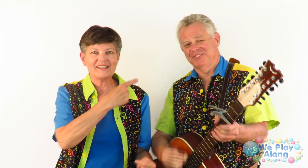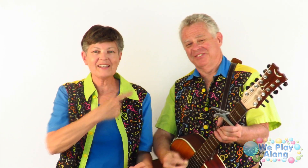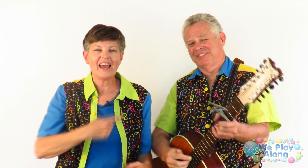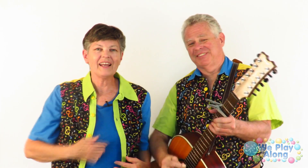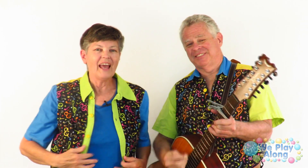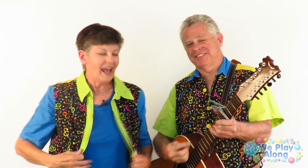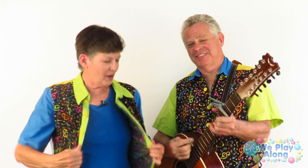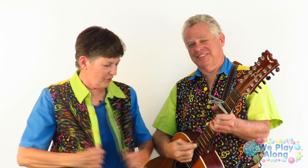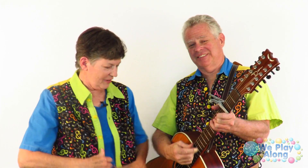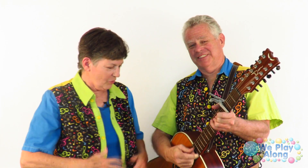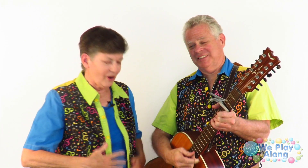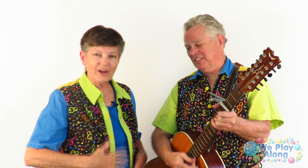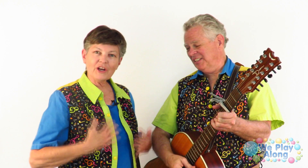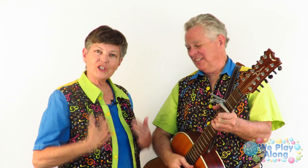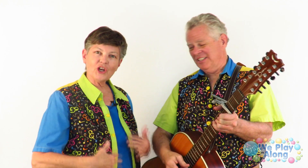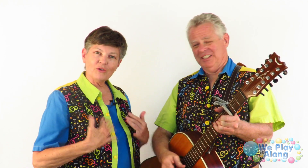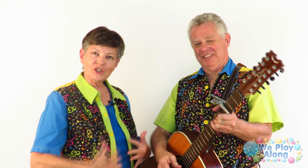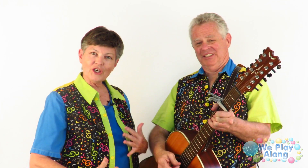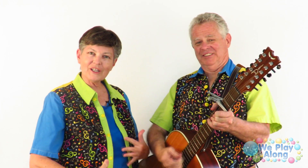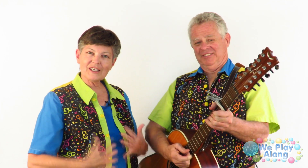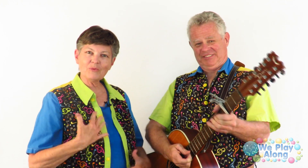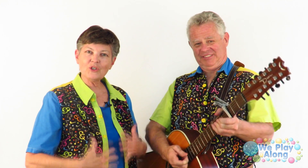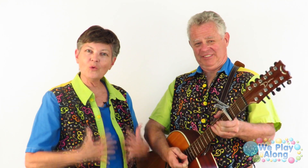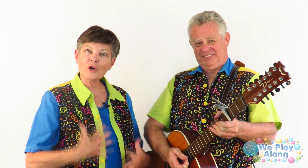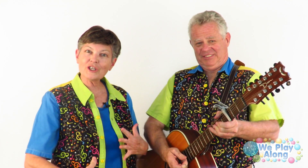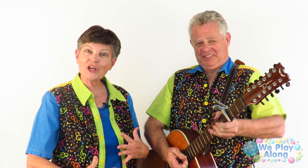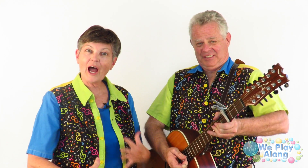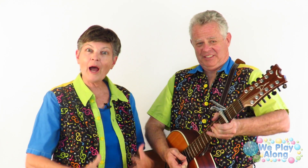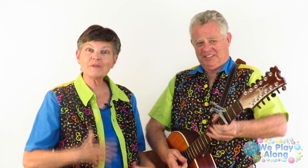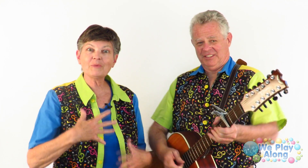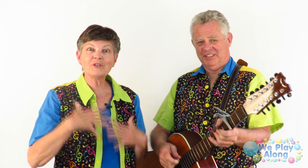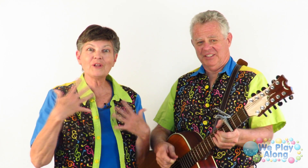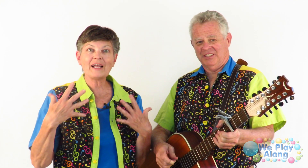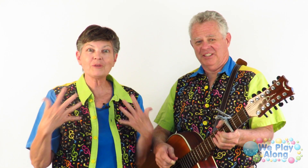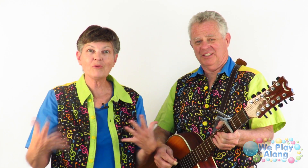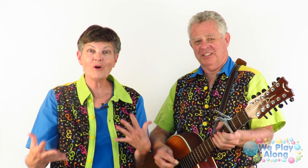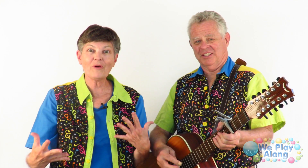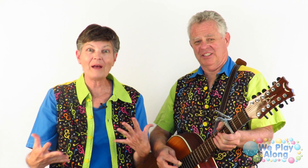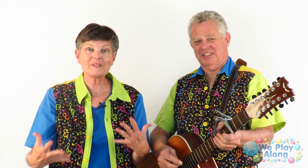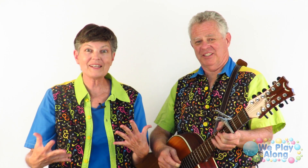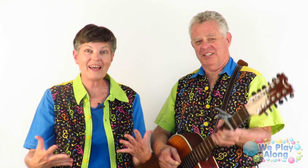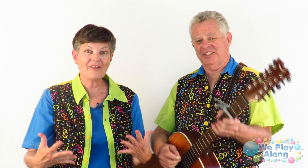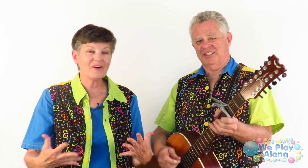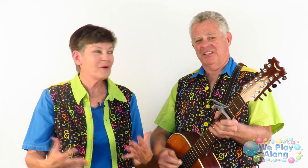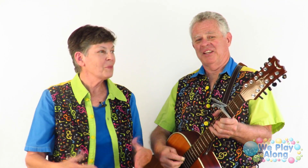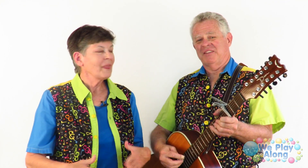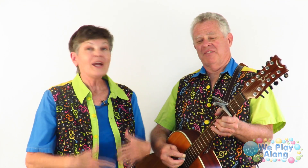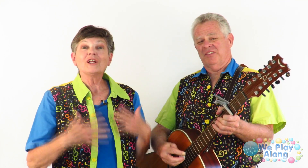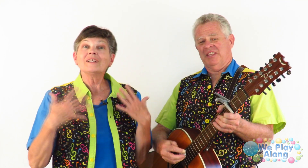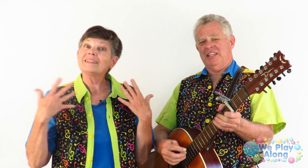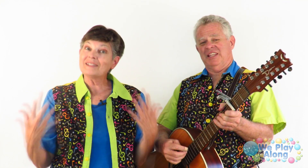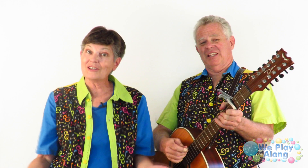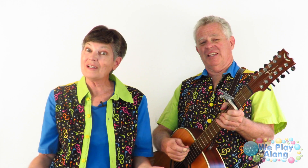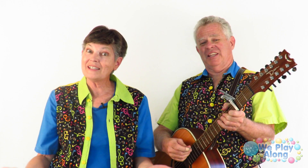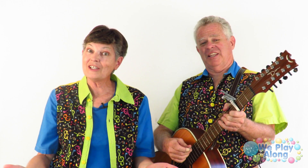is Ken, and we're even wearing our show shirts because we do workshops and we do lots of programs together